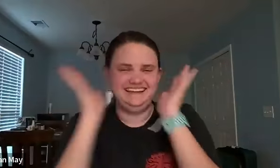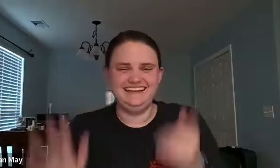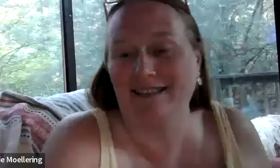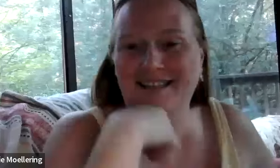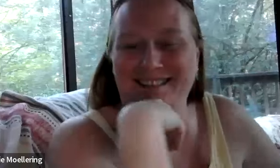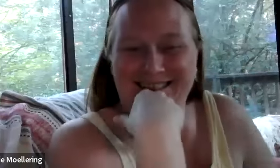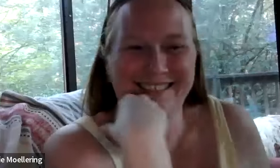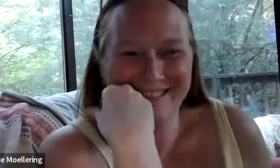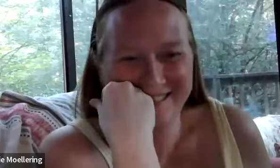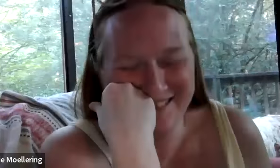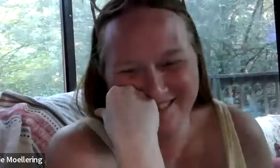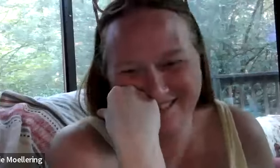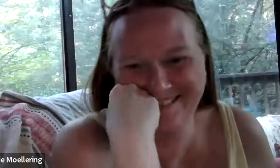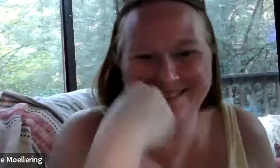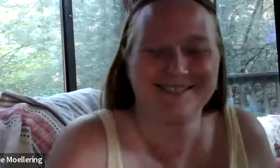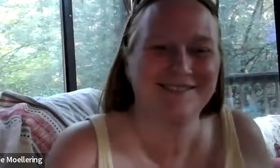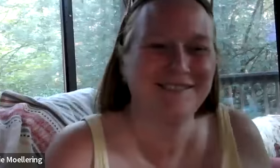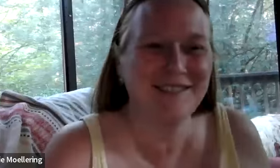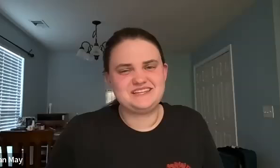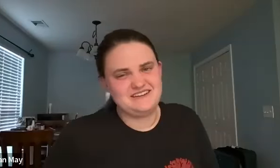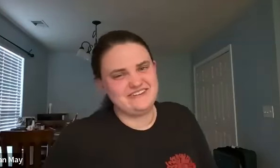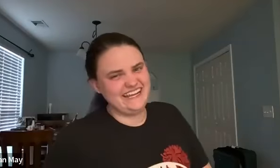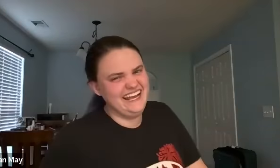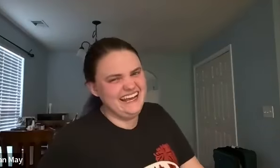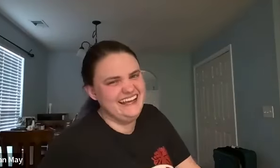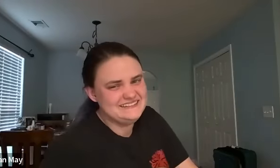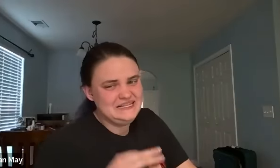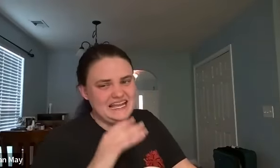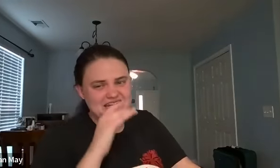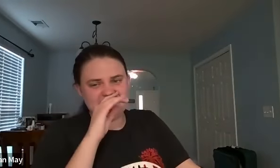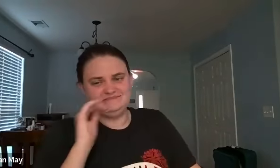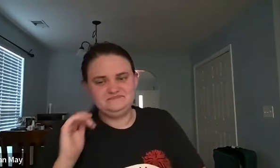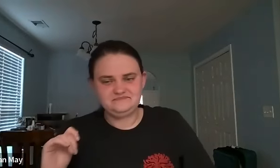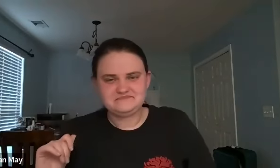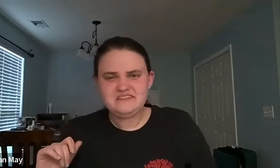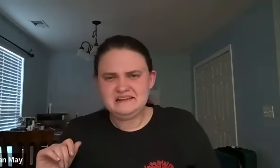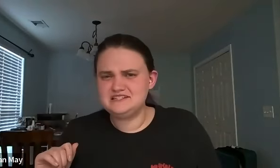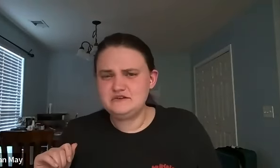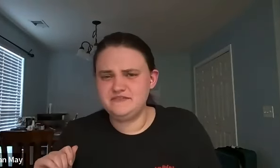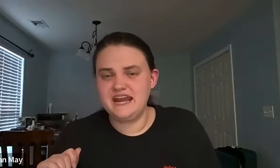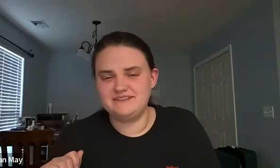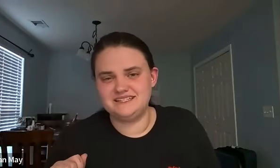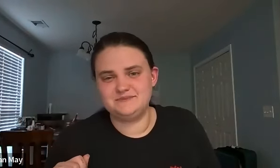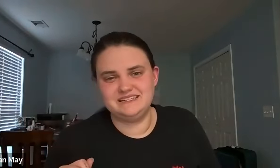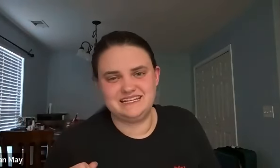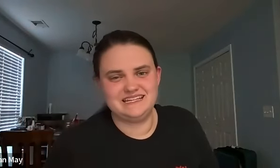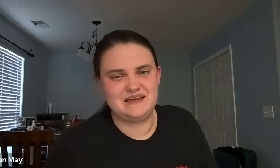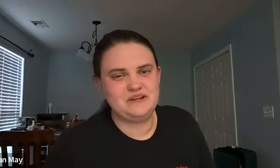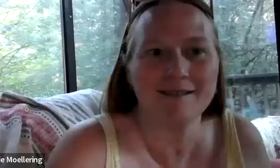me. Yes, like it got to her. It was kind of funny. And it's always fun having to explain to kids that when they